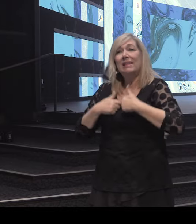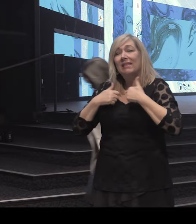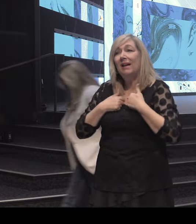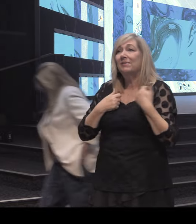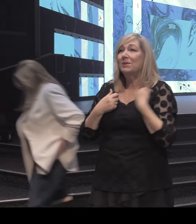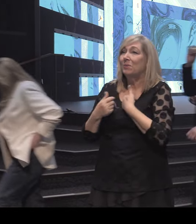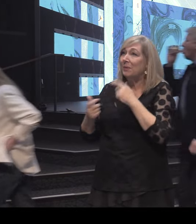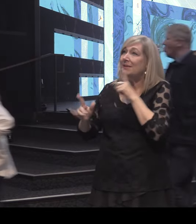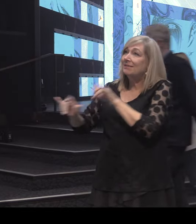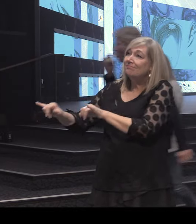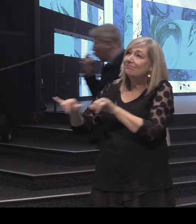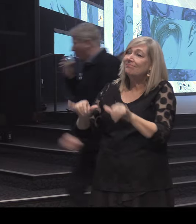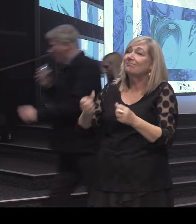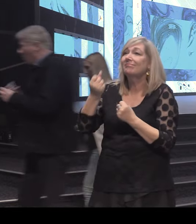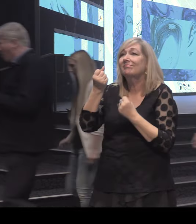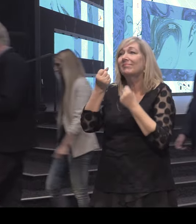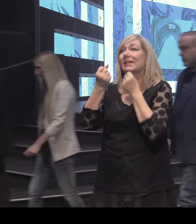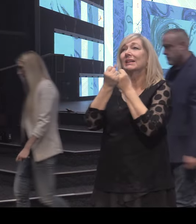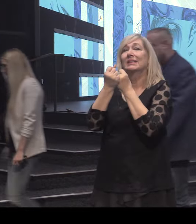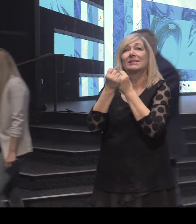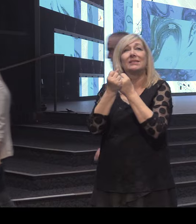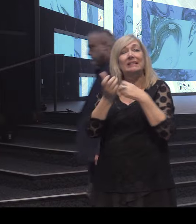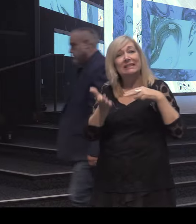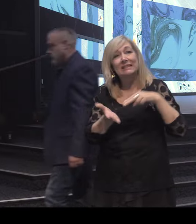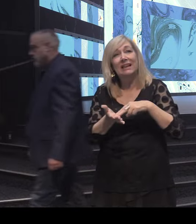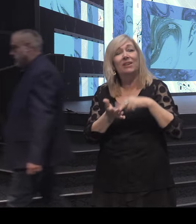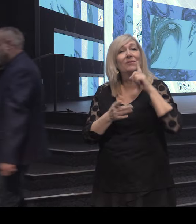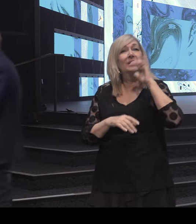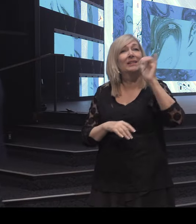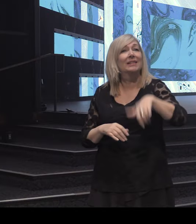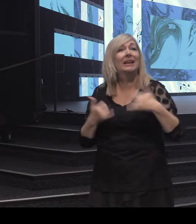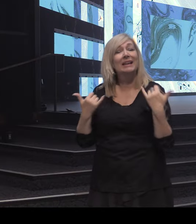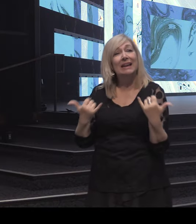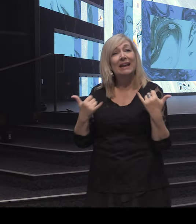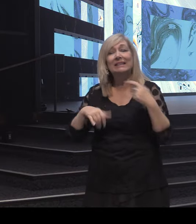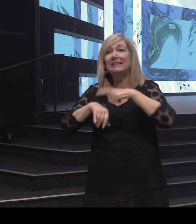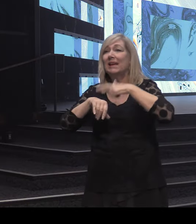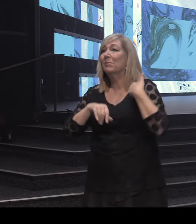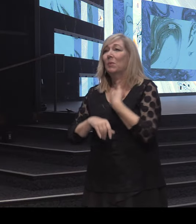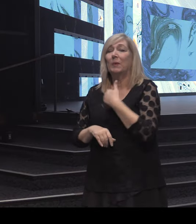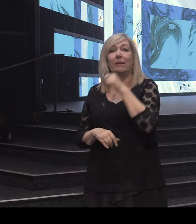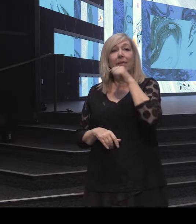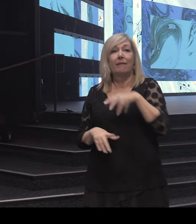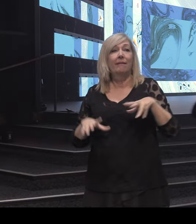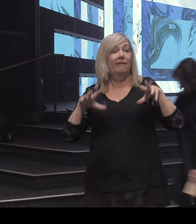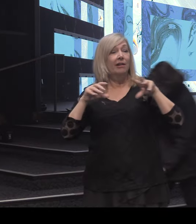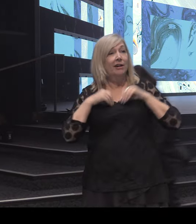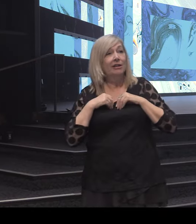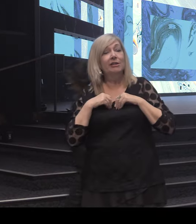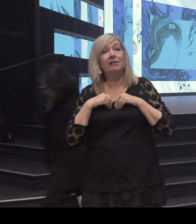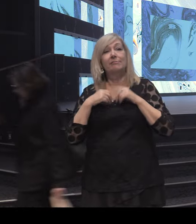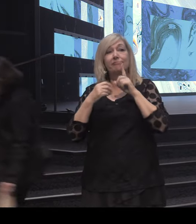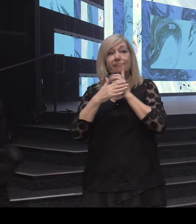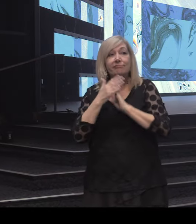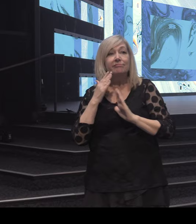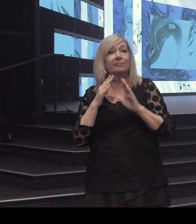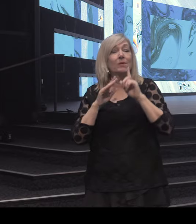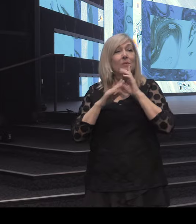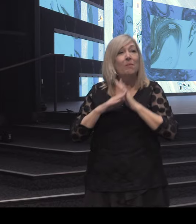foundations of our lives, Father. In this time where so many are compromising with the truth to avoid